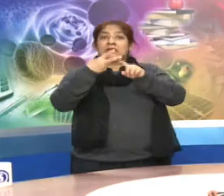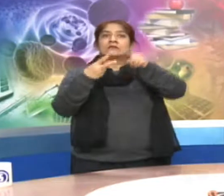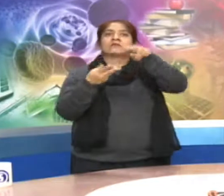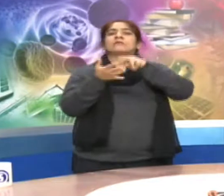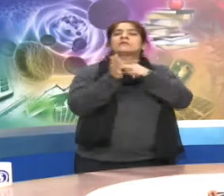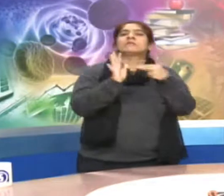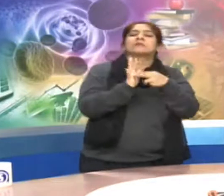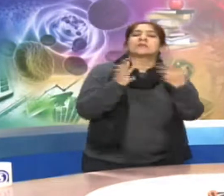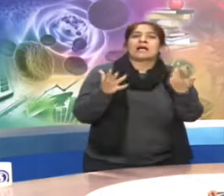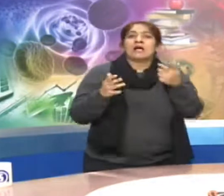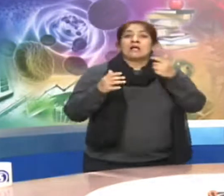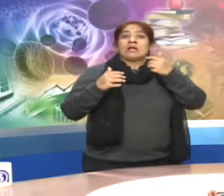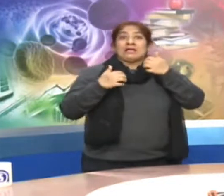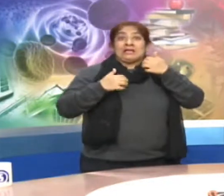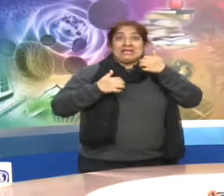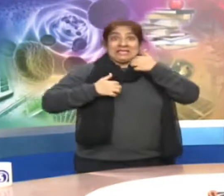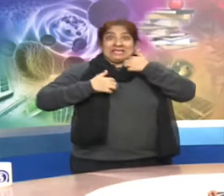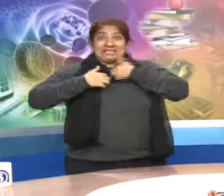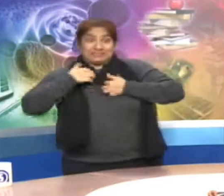Second is public interest litigation.